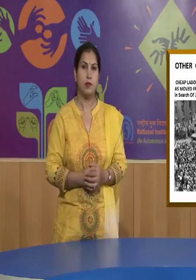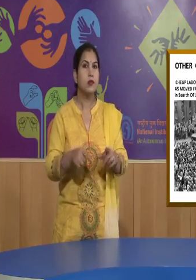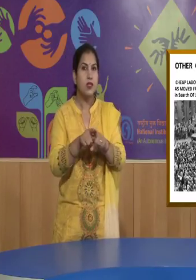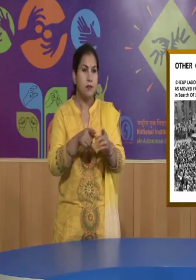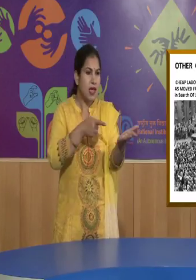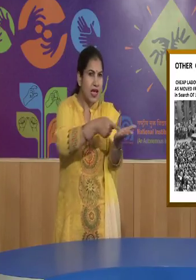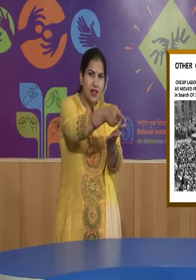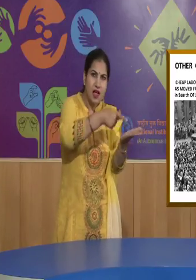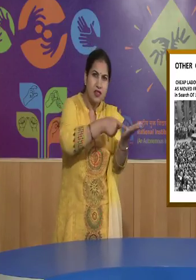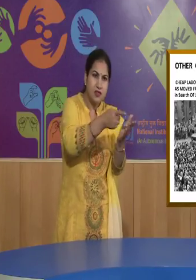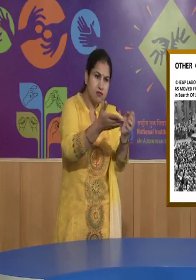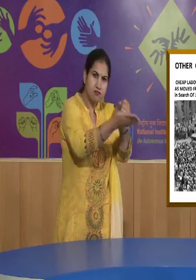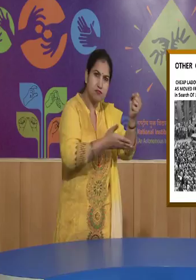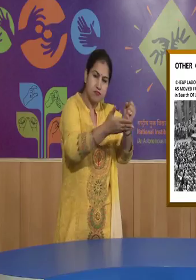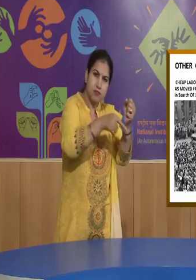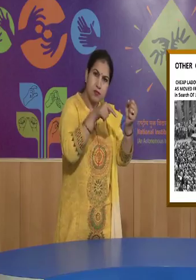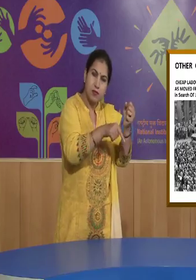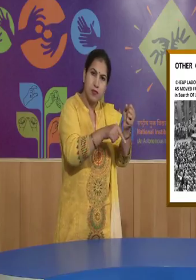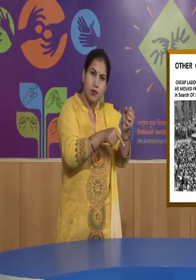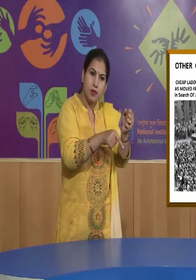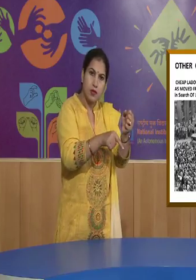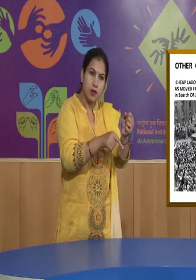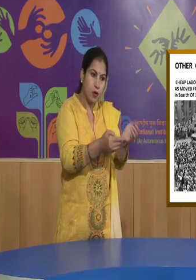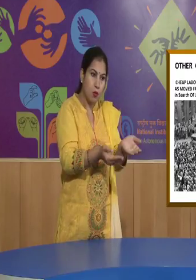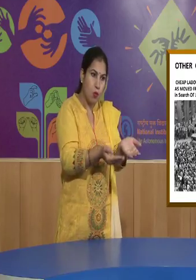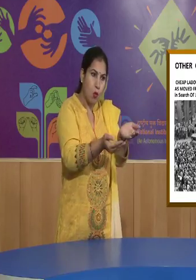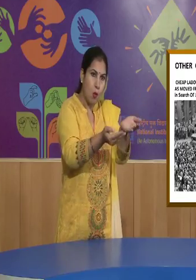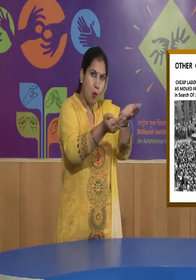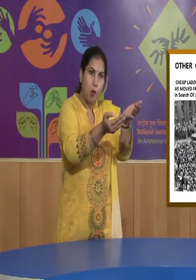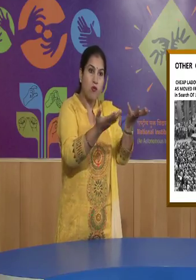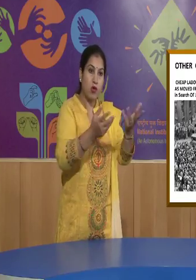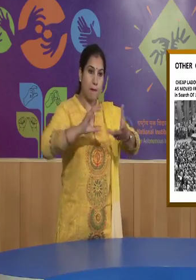Agriculture production increased because of use of big machines.